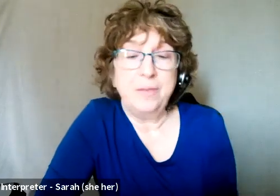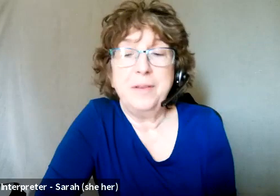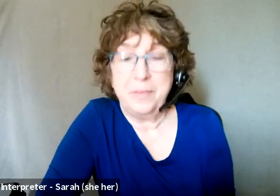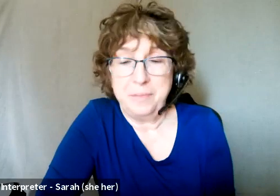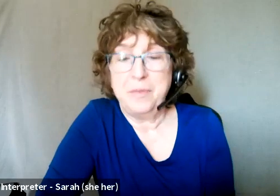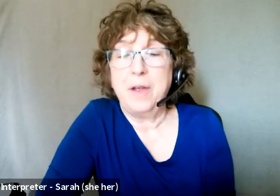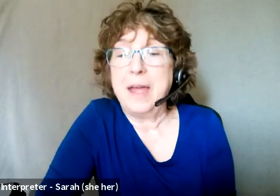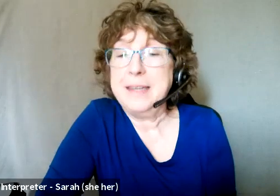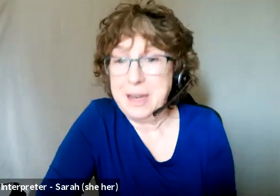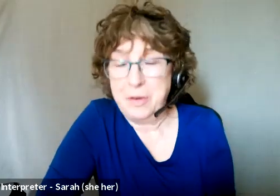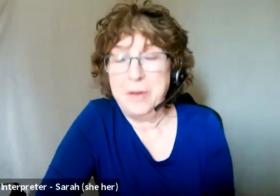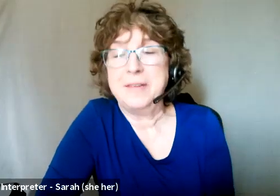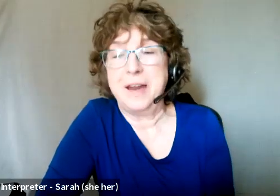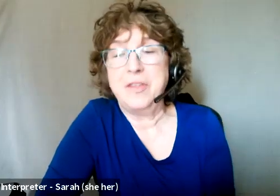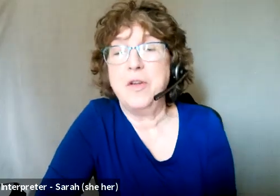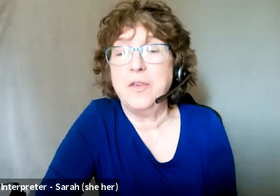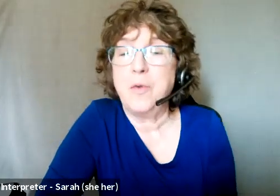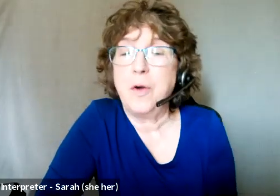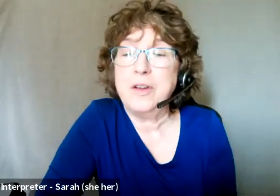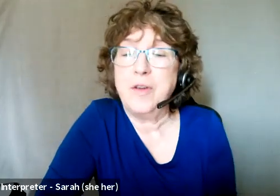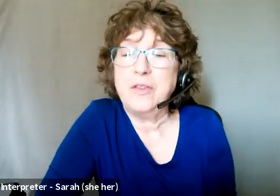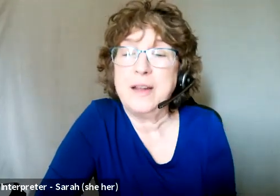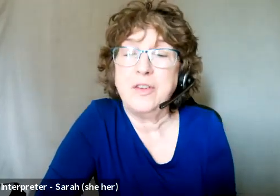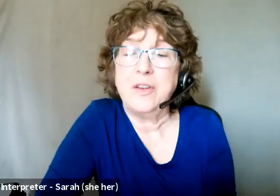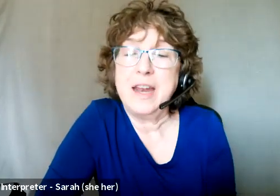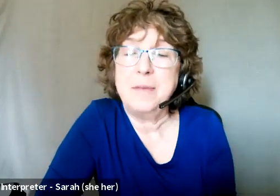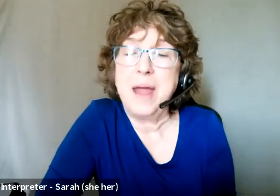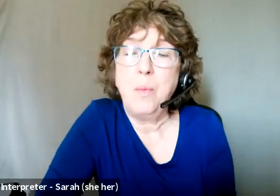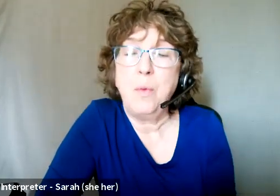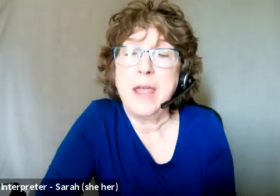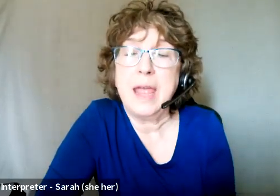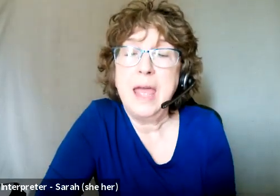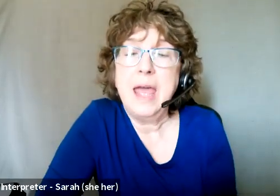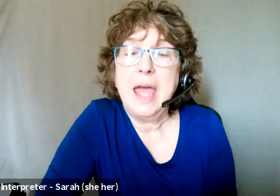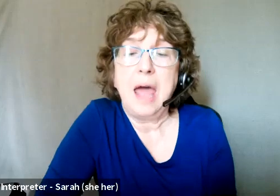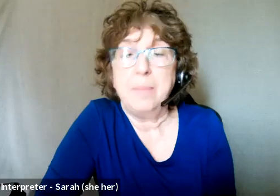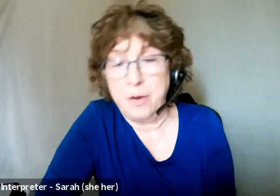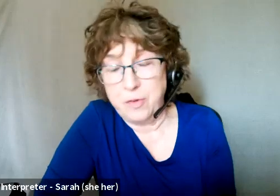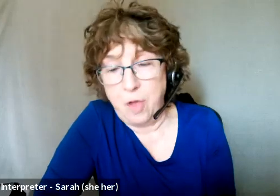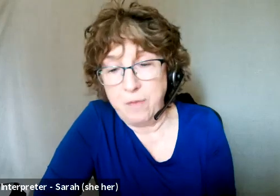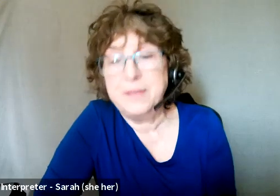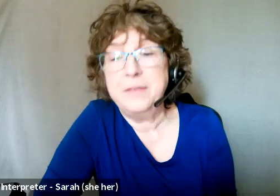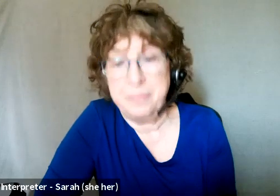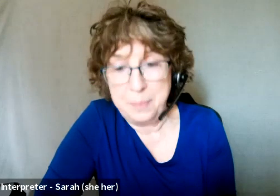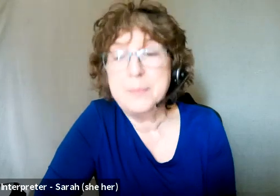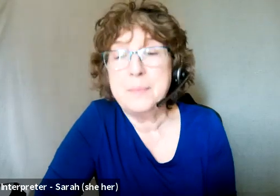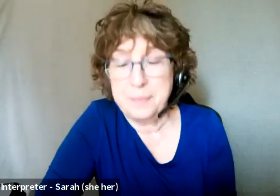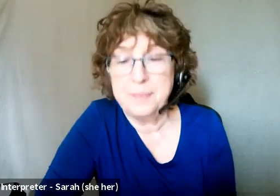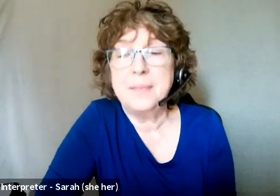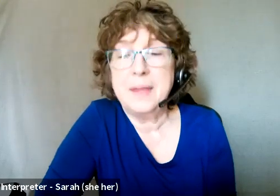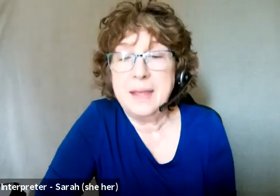and I graduated last year. Sorry, I did study at the University of Washington, graduated last year, and I am now working